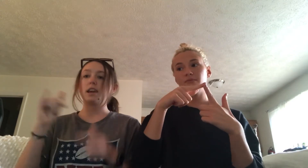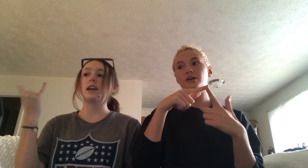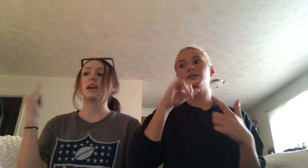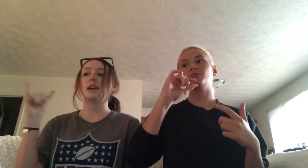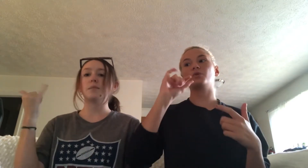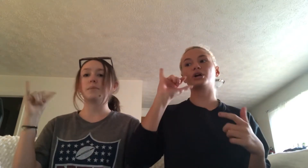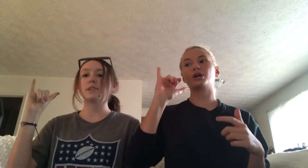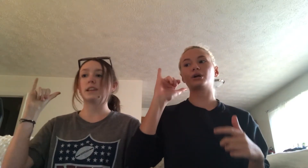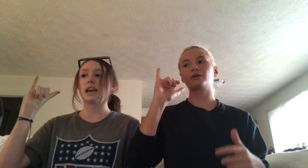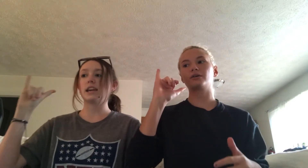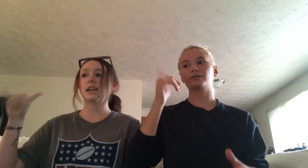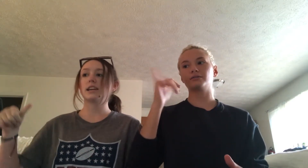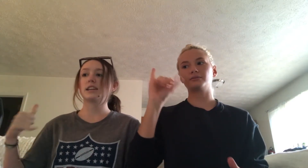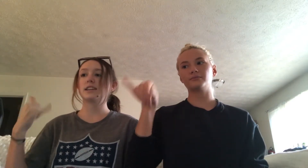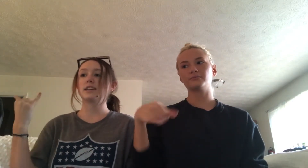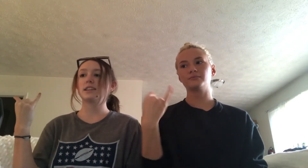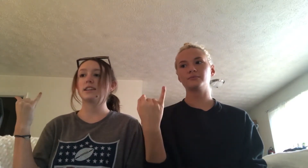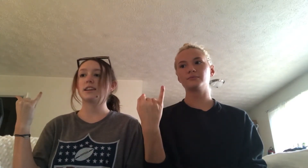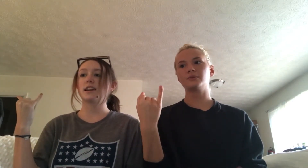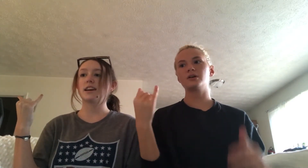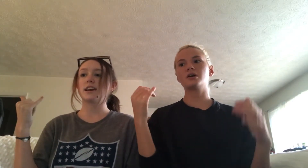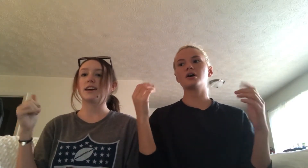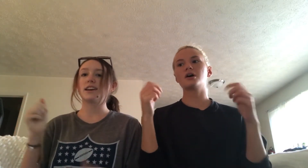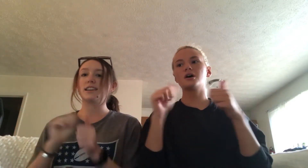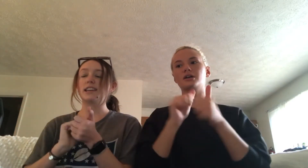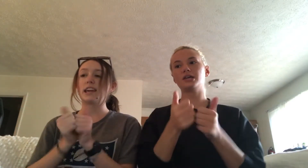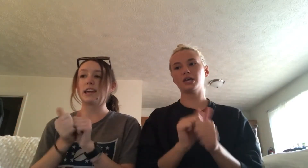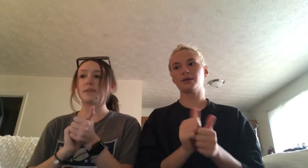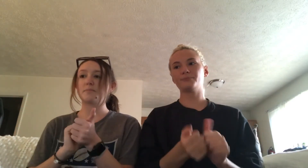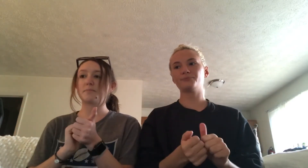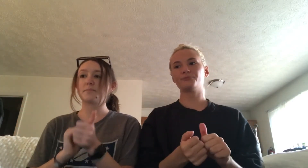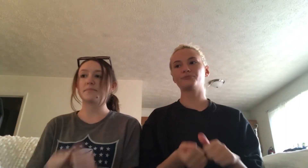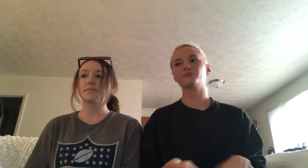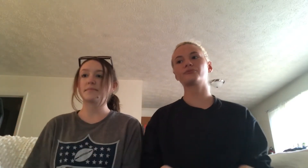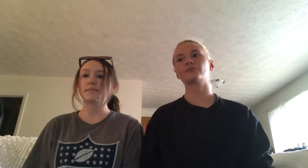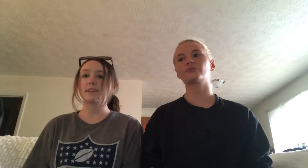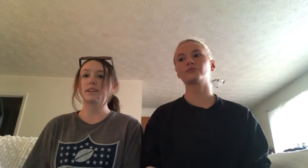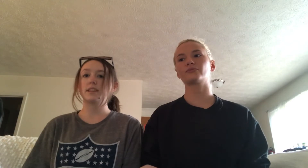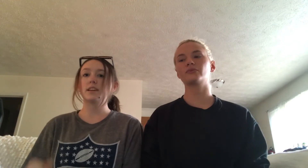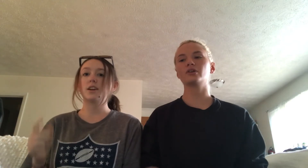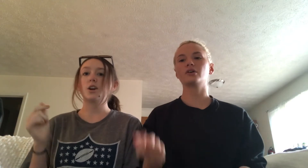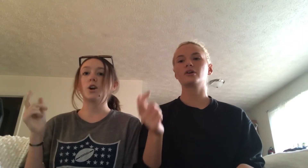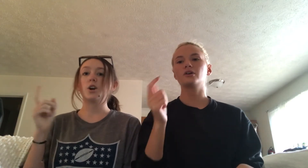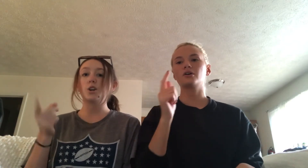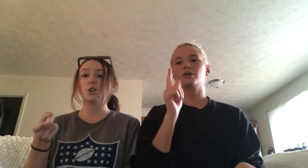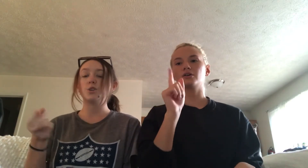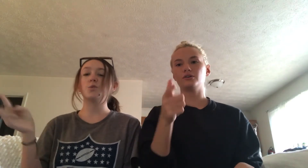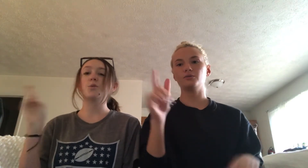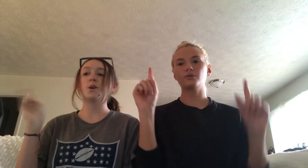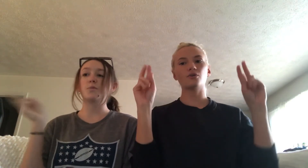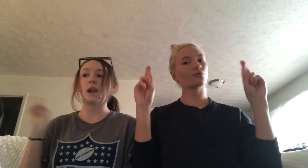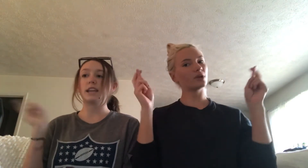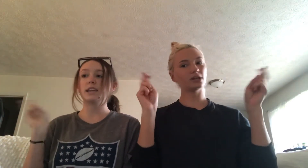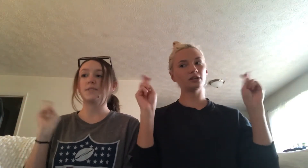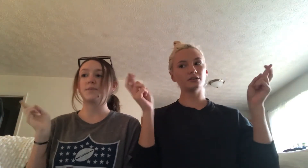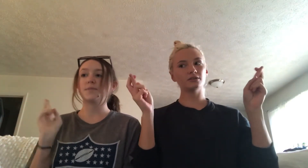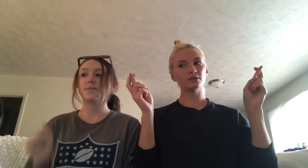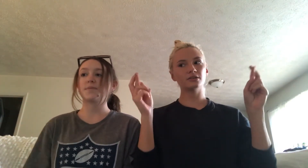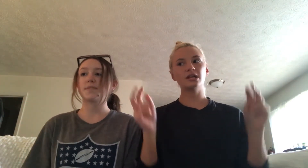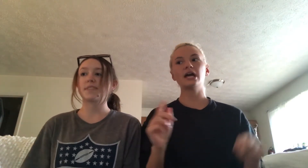And we're playing a game. Are you ready?